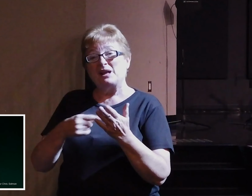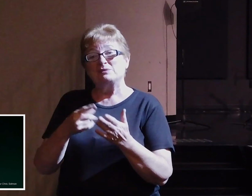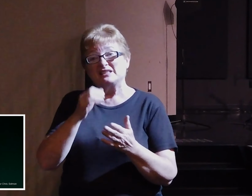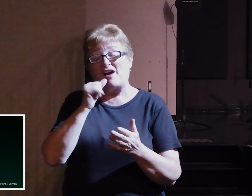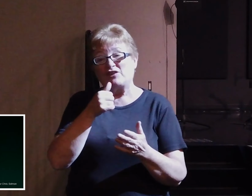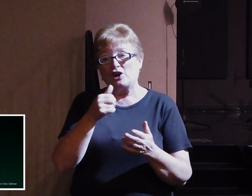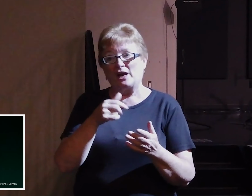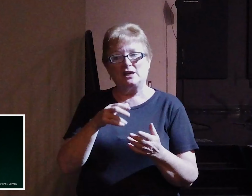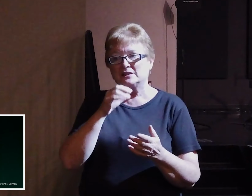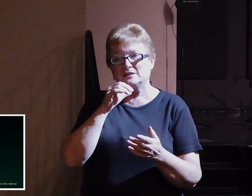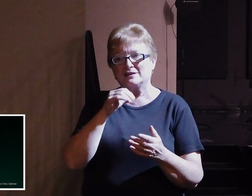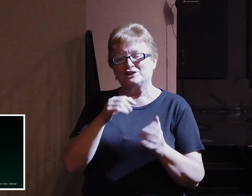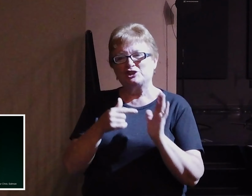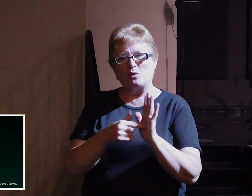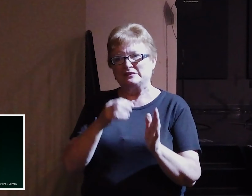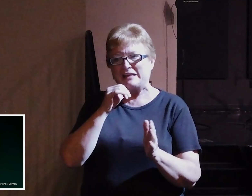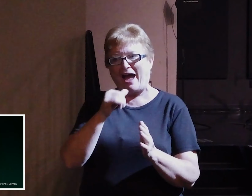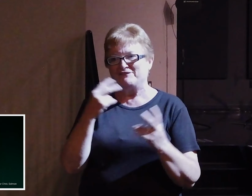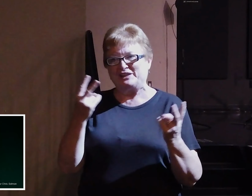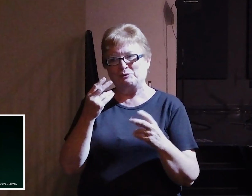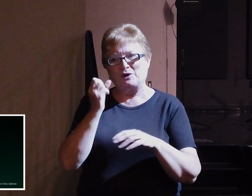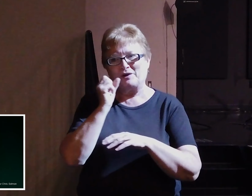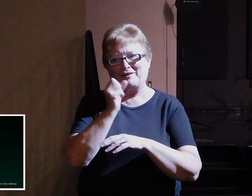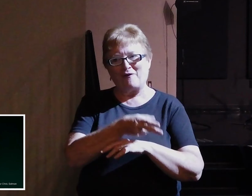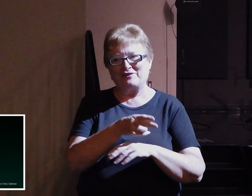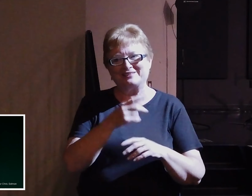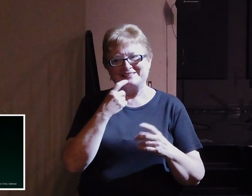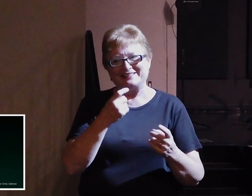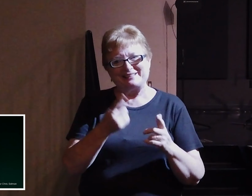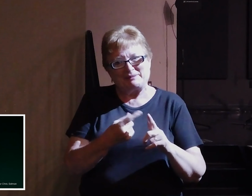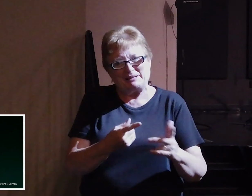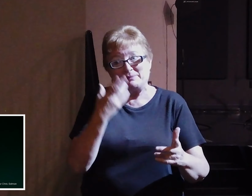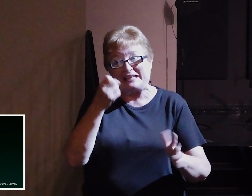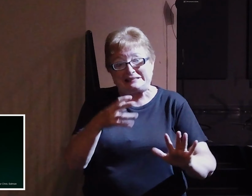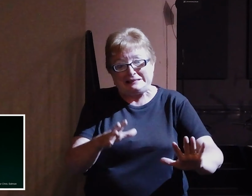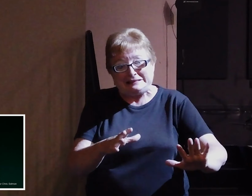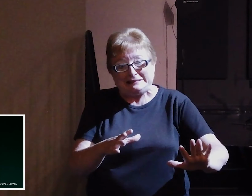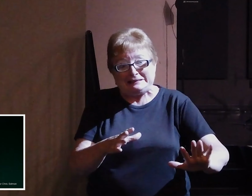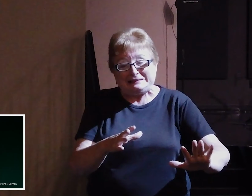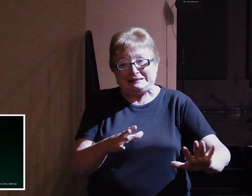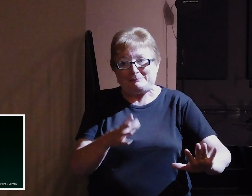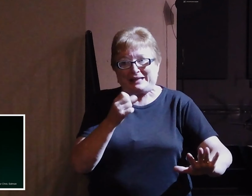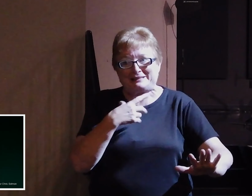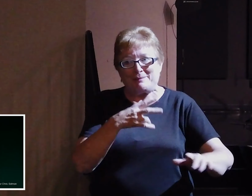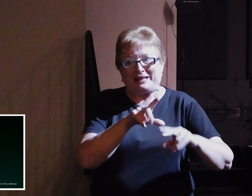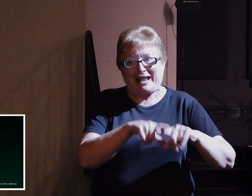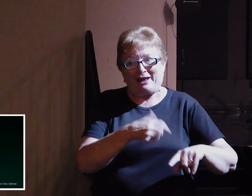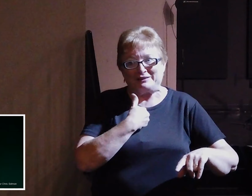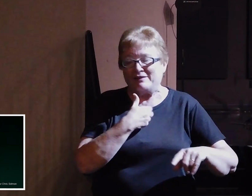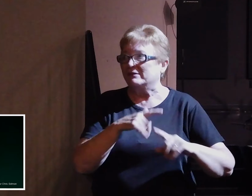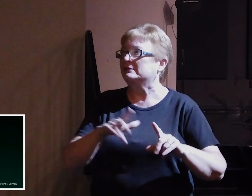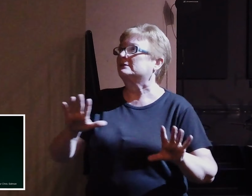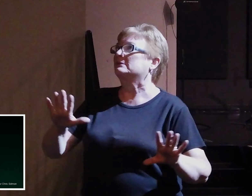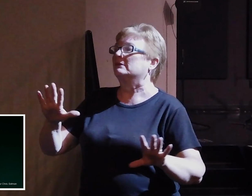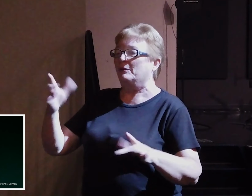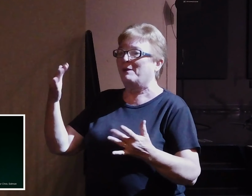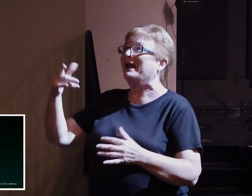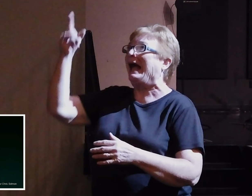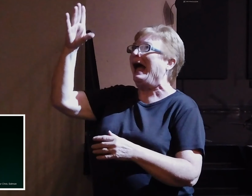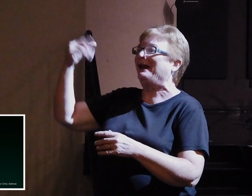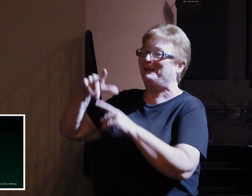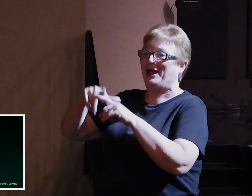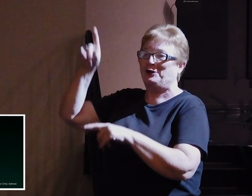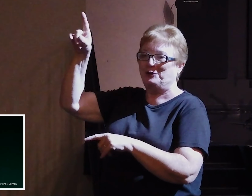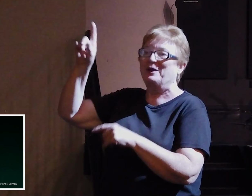and then you realize, okay, Lord, continue to strengthen me. Continue to show me. Suffering does tend to make